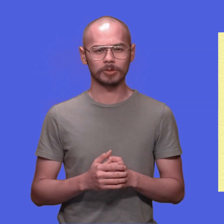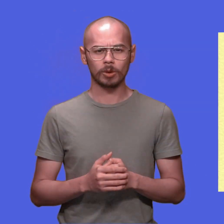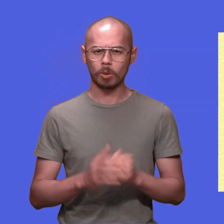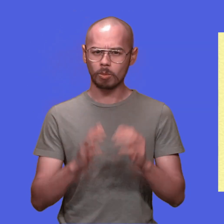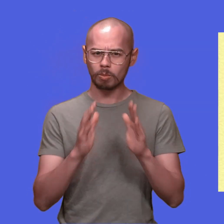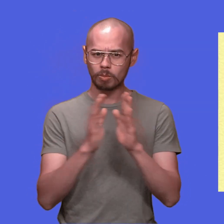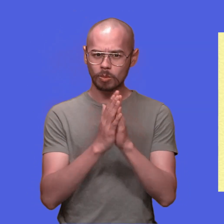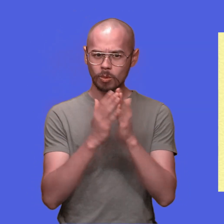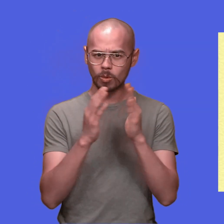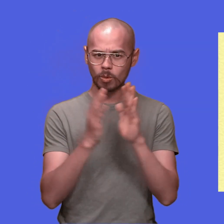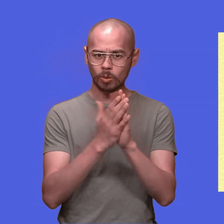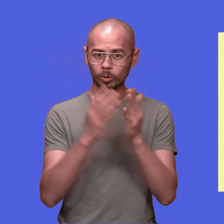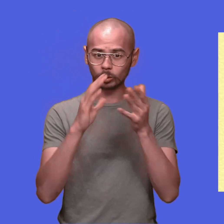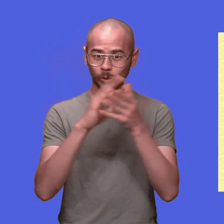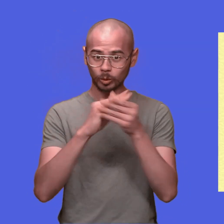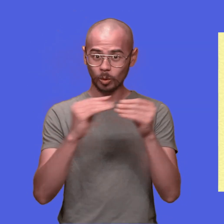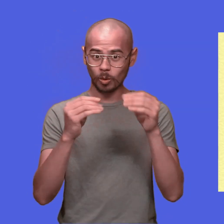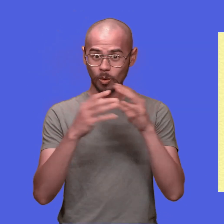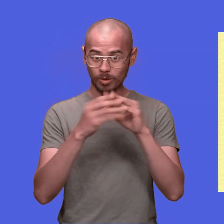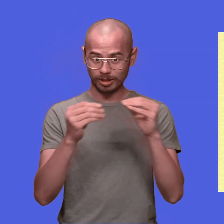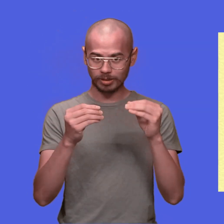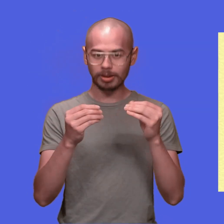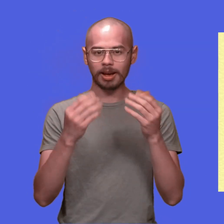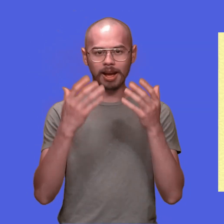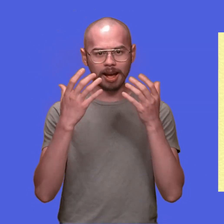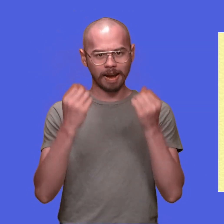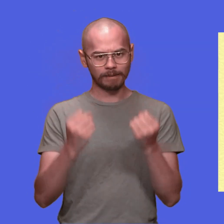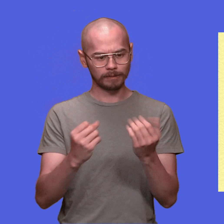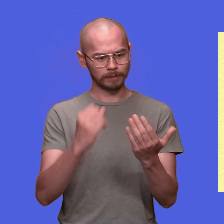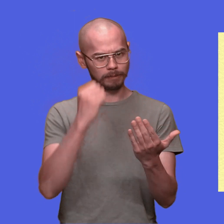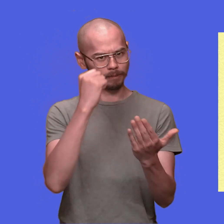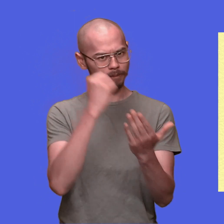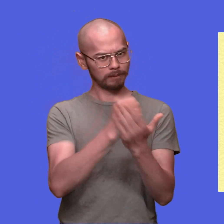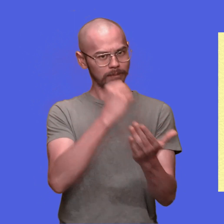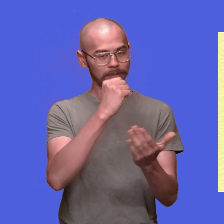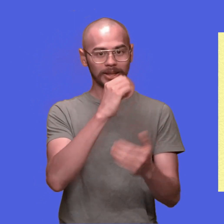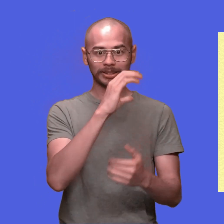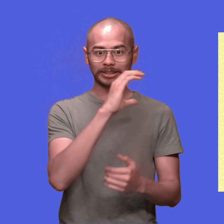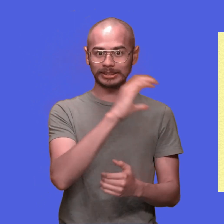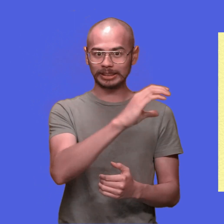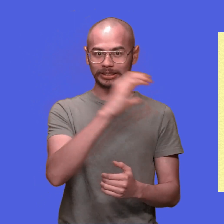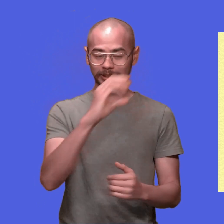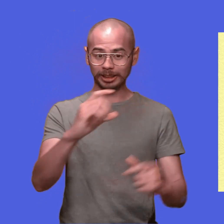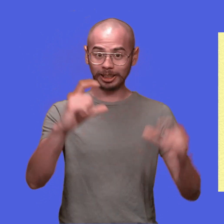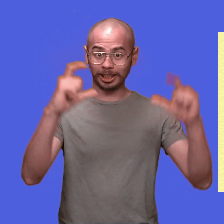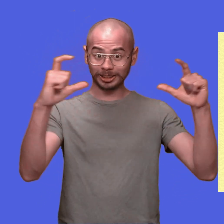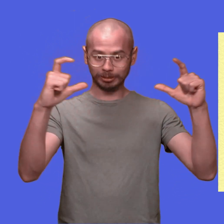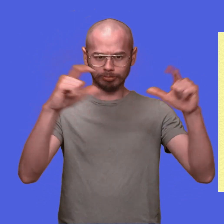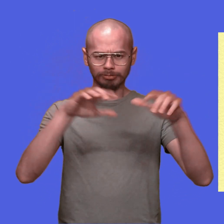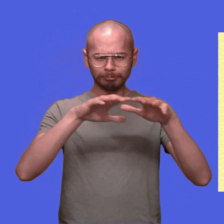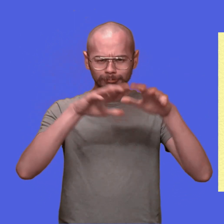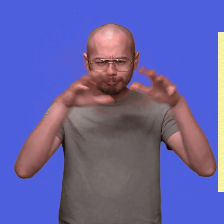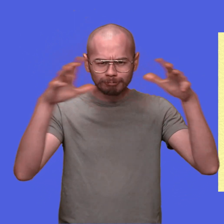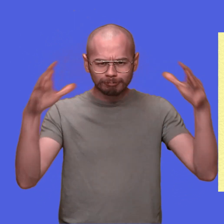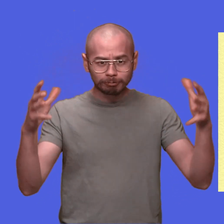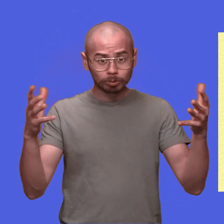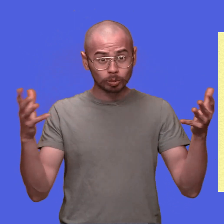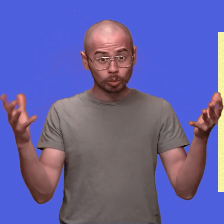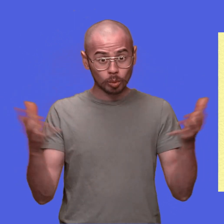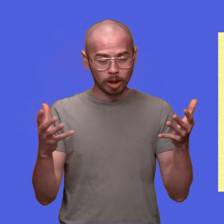to make changes to a book by another author, such as adding deaf characters, adding signed or textual language, changing settings, etc.